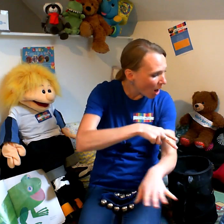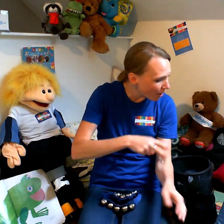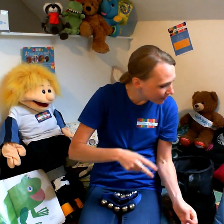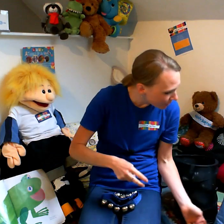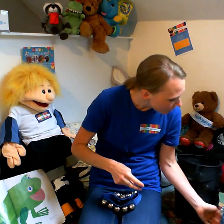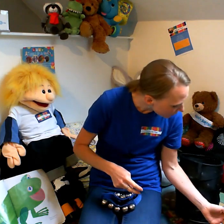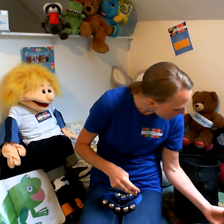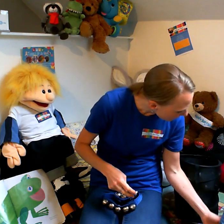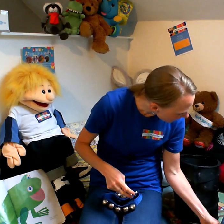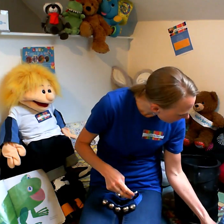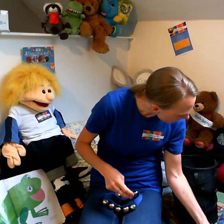frogs.